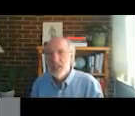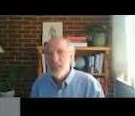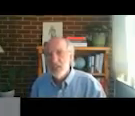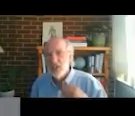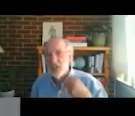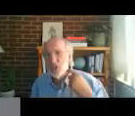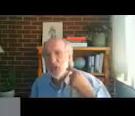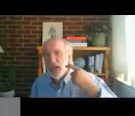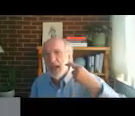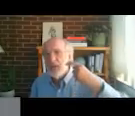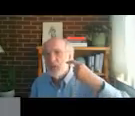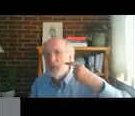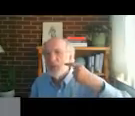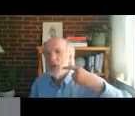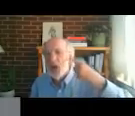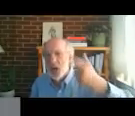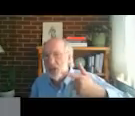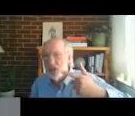tickle. These are